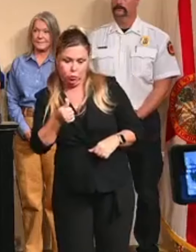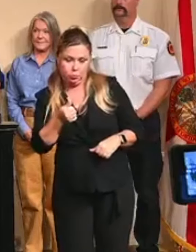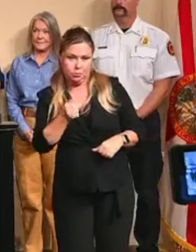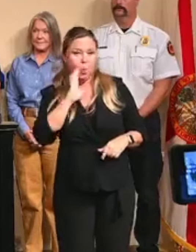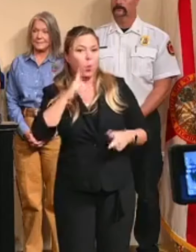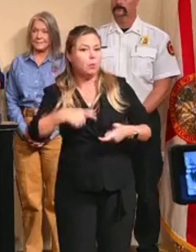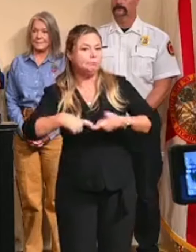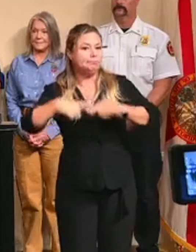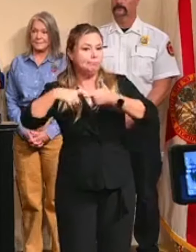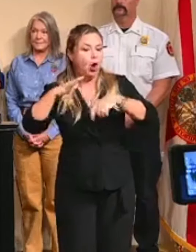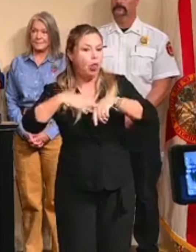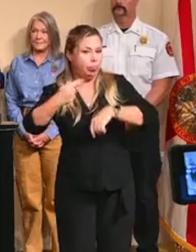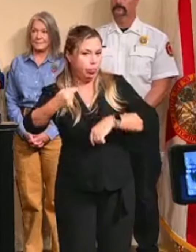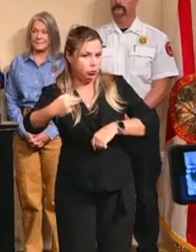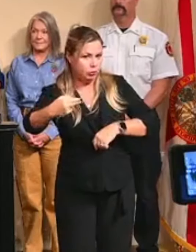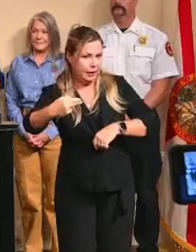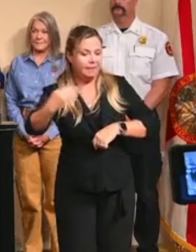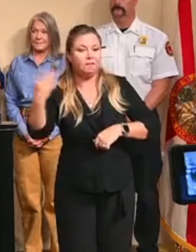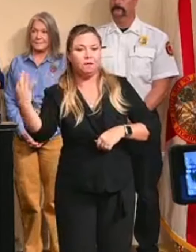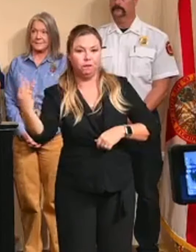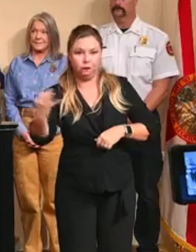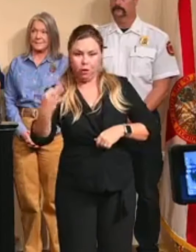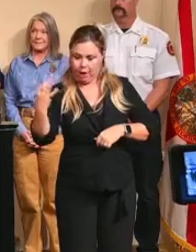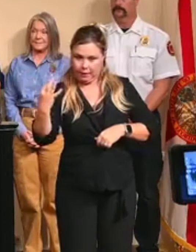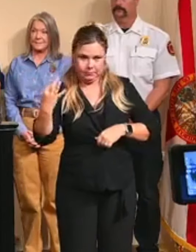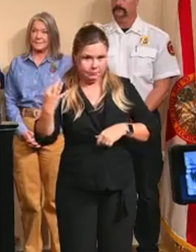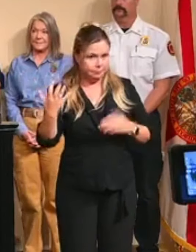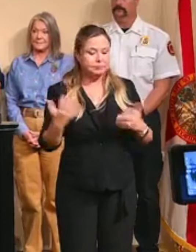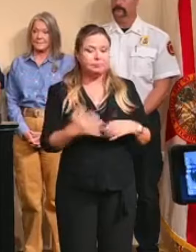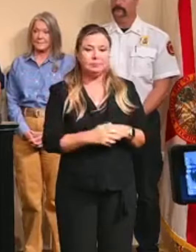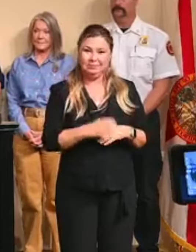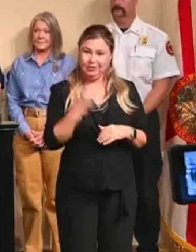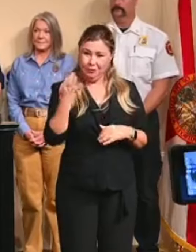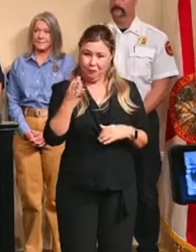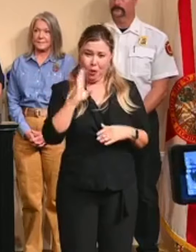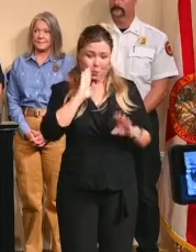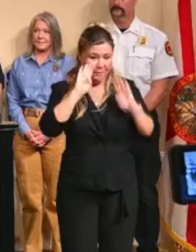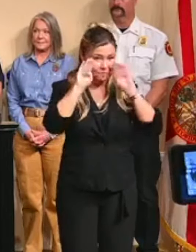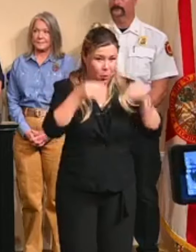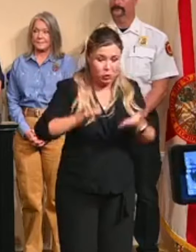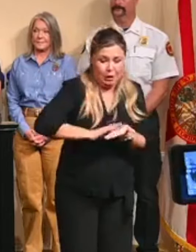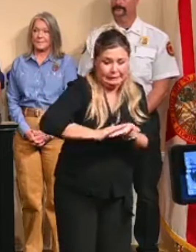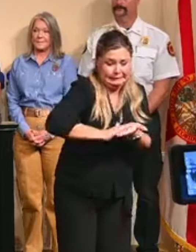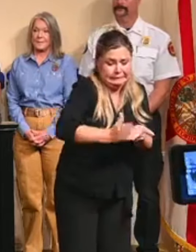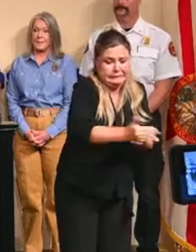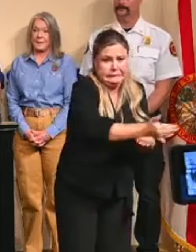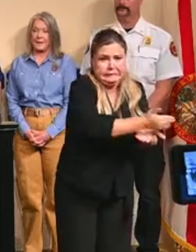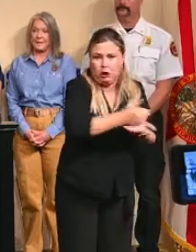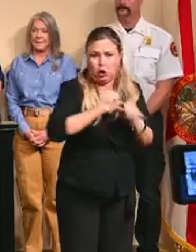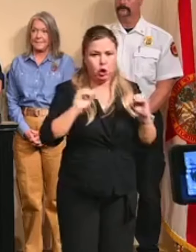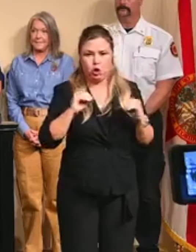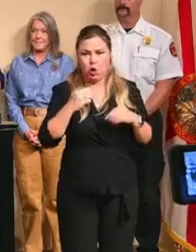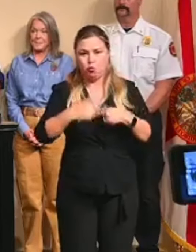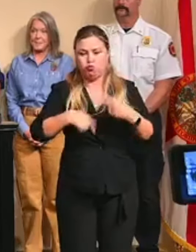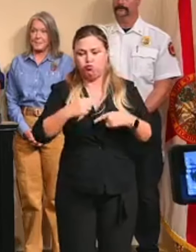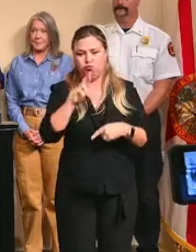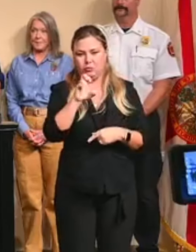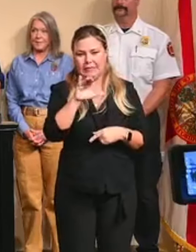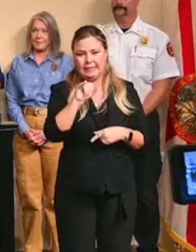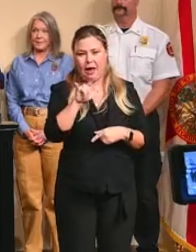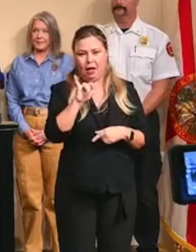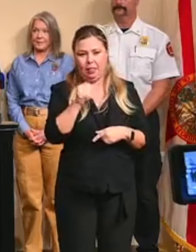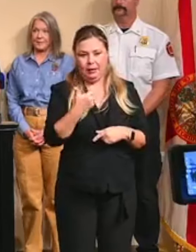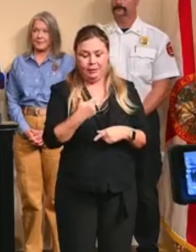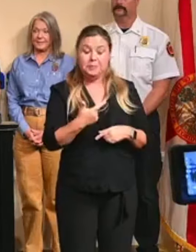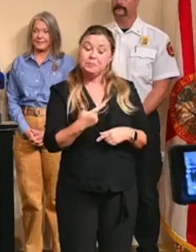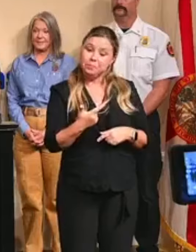will be suspended on Thursday, and Friday all efforts will be focused on debris cleanup, so there will be no recycling.